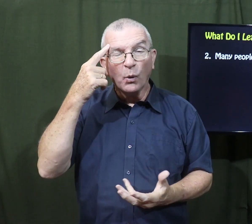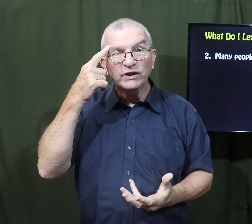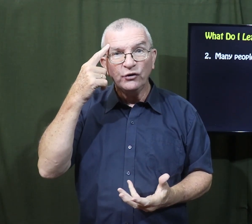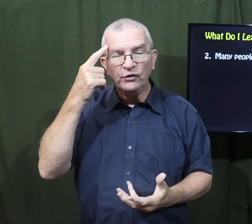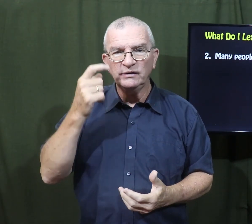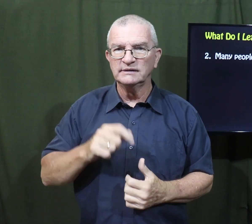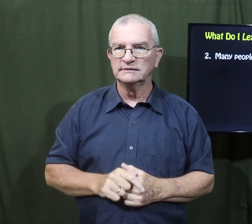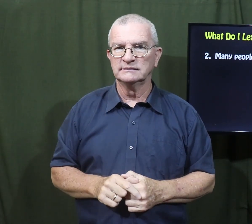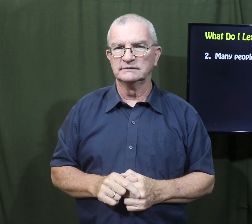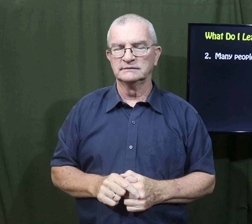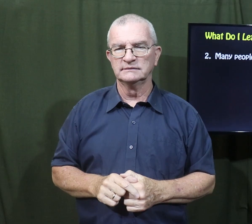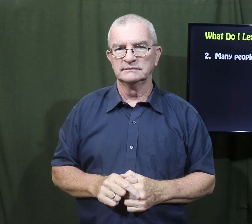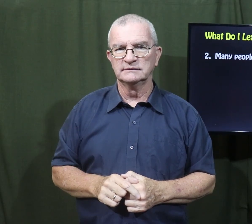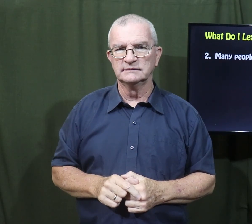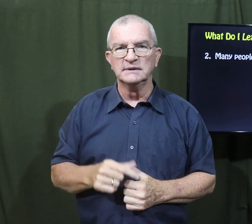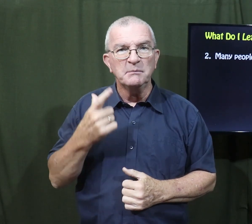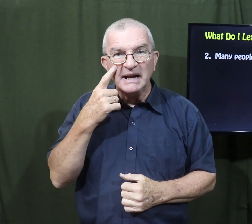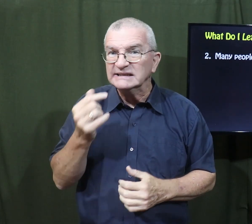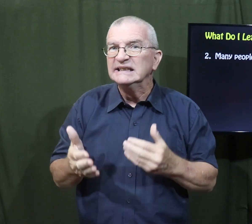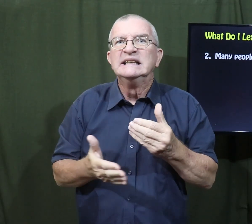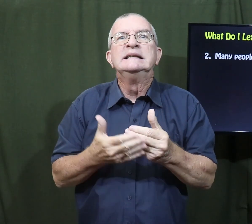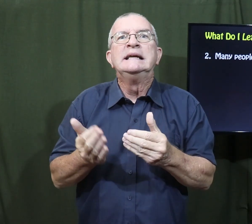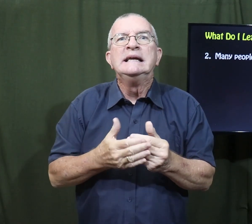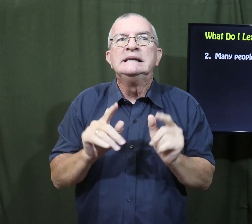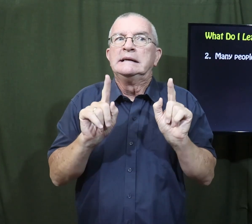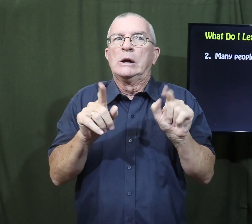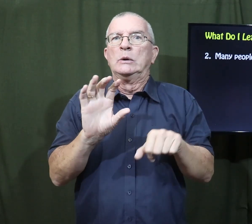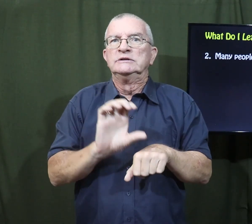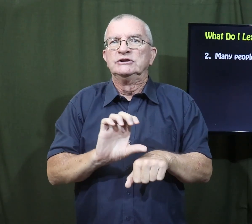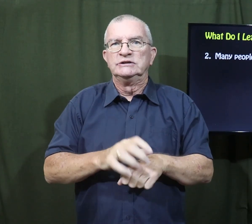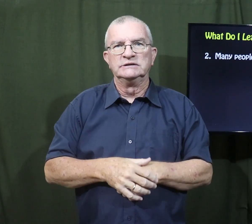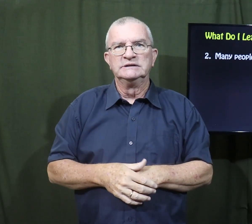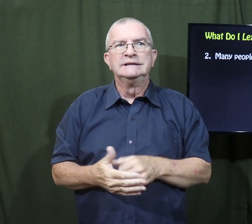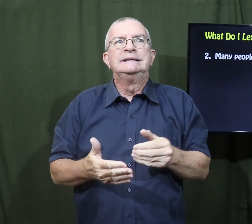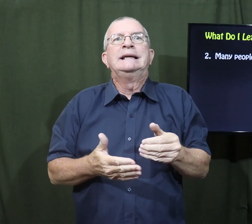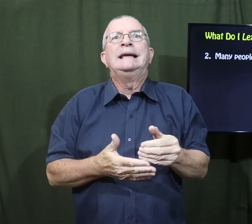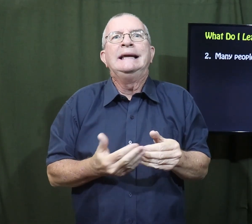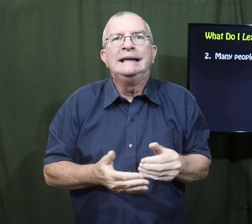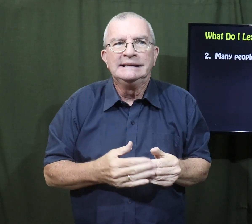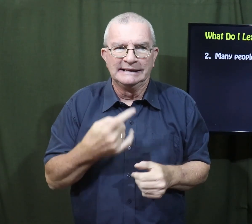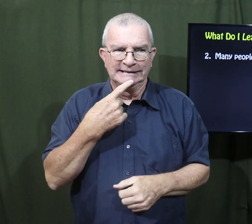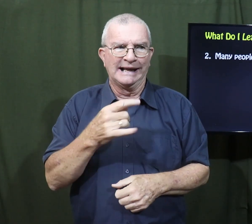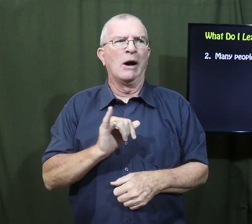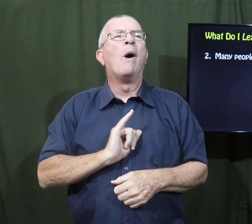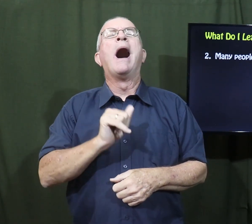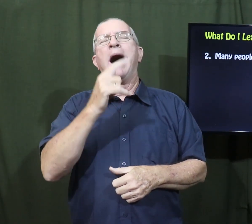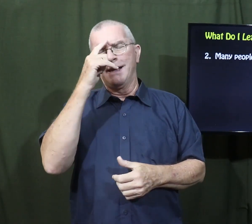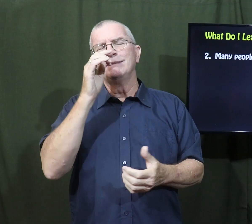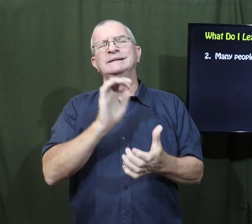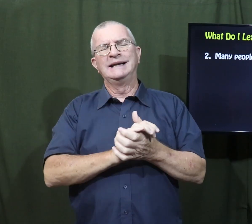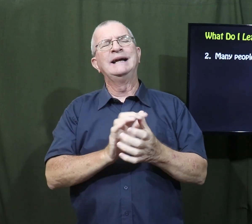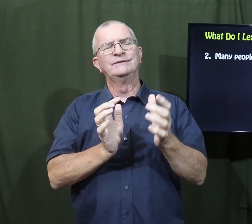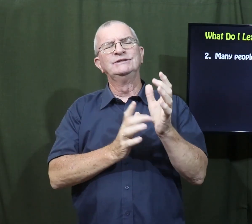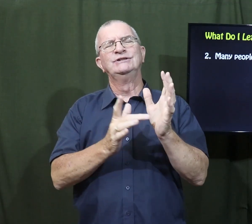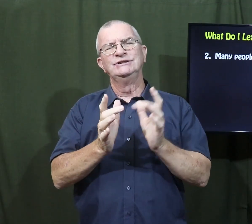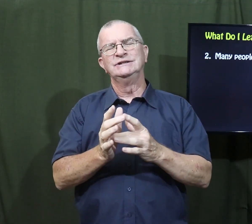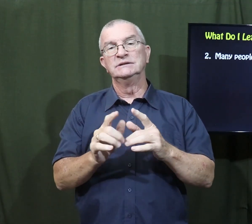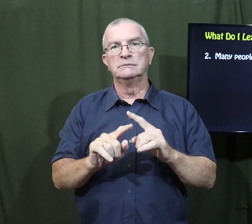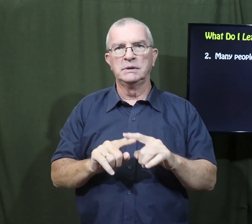I'm thinking, is it possible? It's easy to go to church. It's easy to say, yes, I believe in